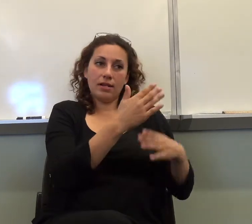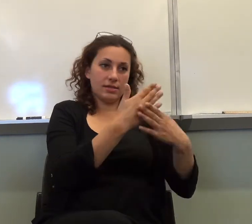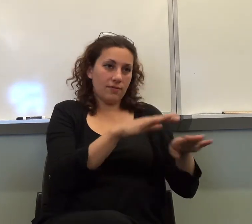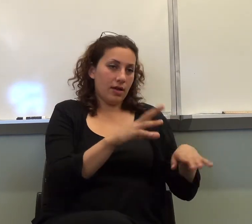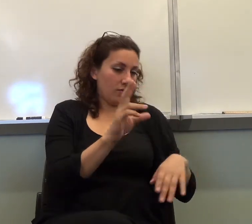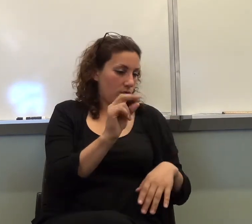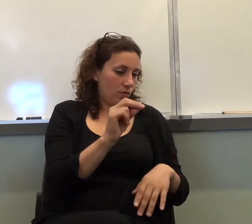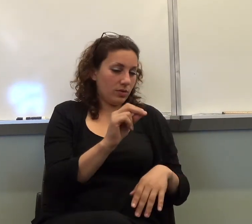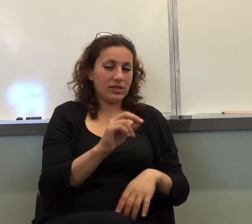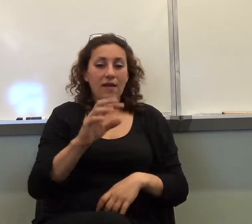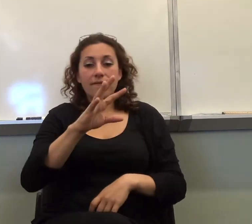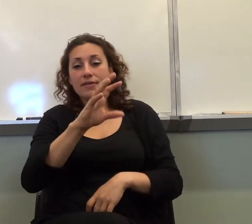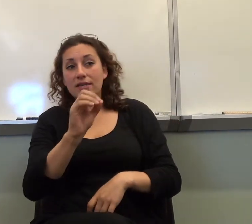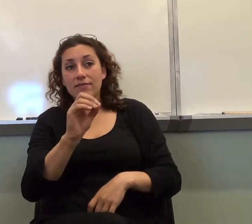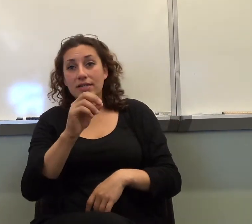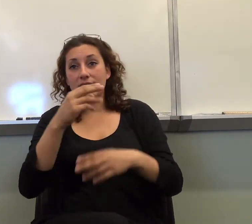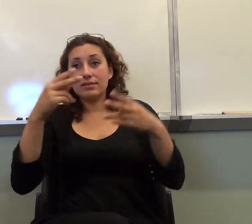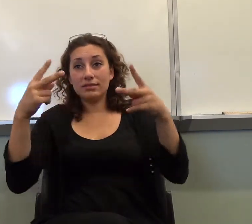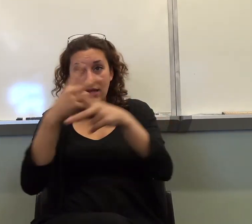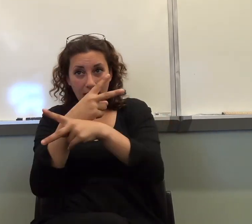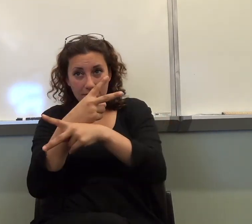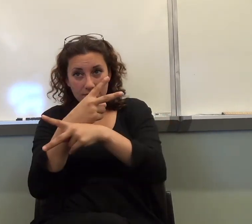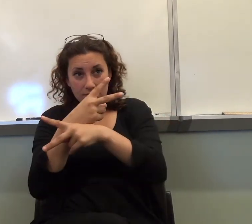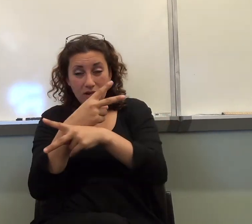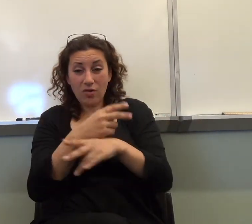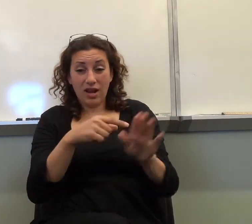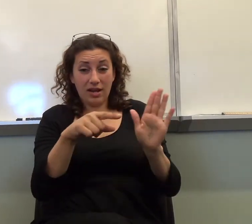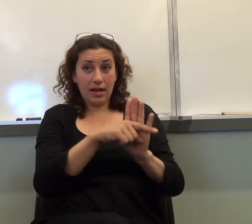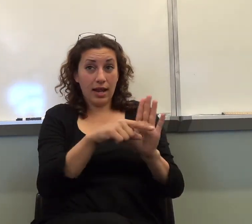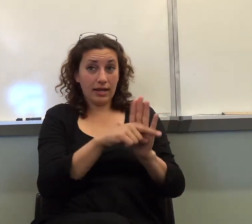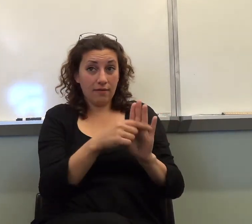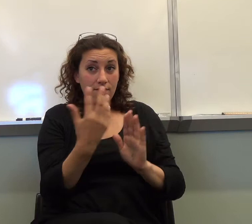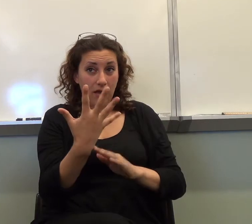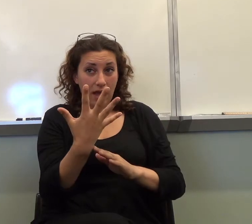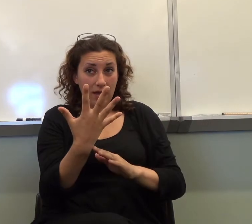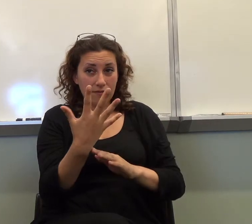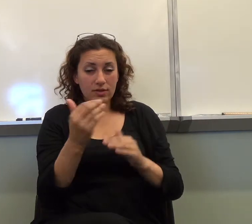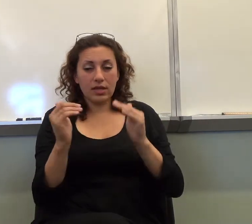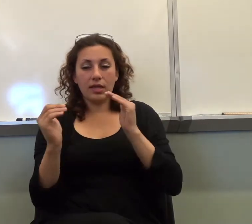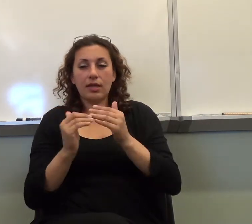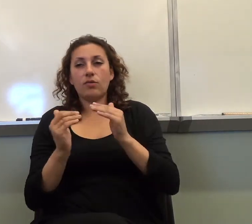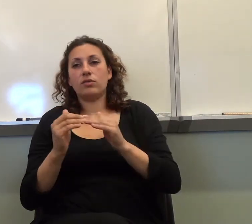times. Now, negative 5 is negative 5 over 1. Flip it over.